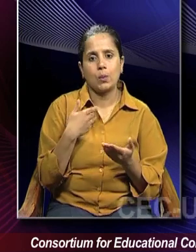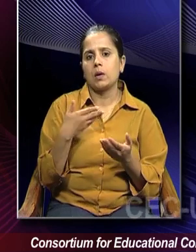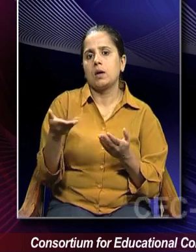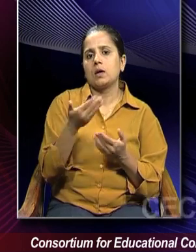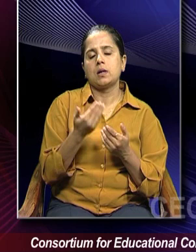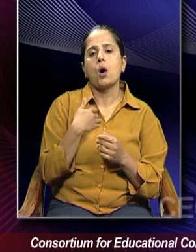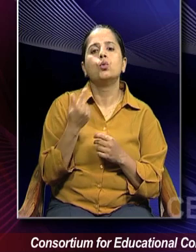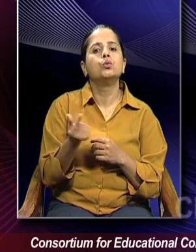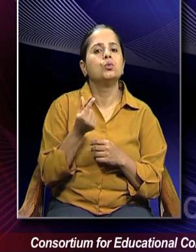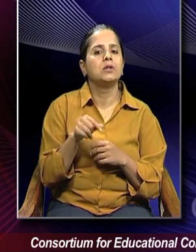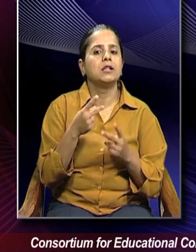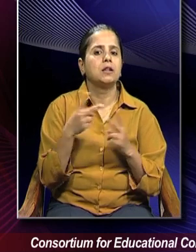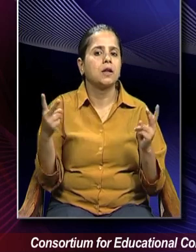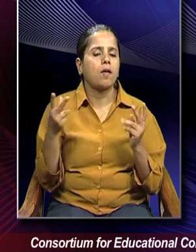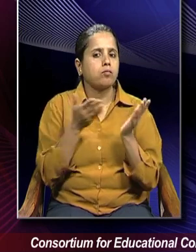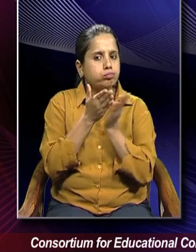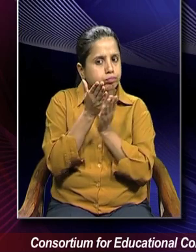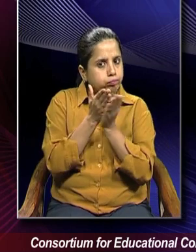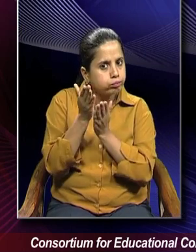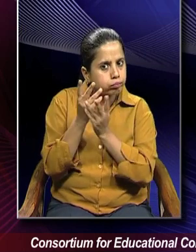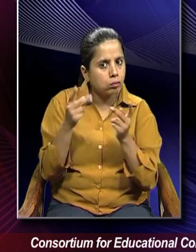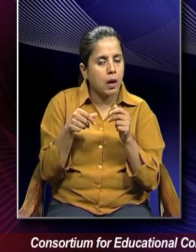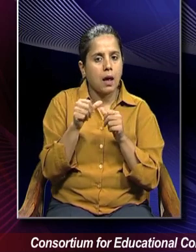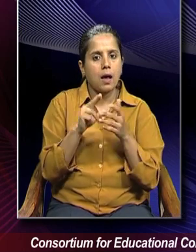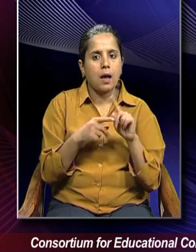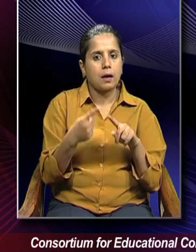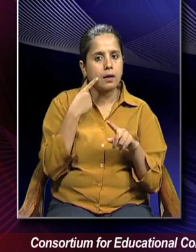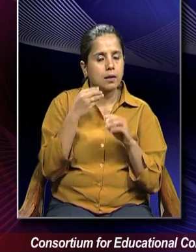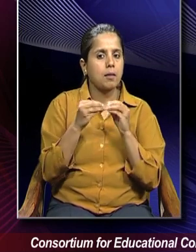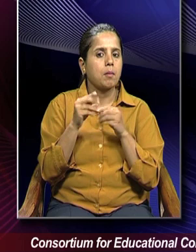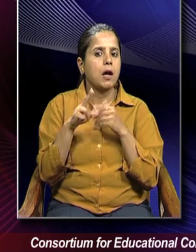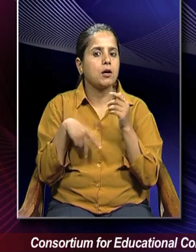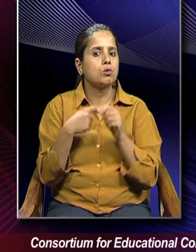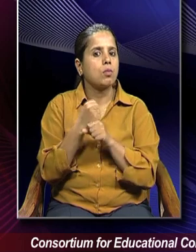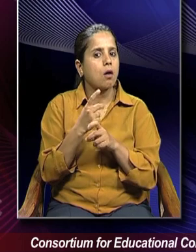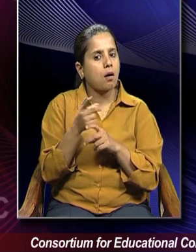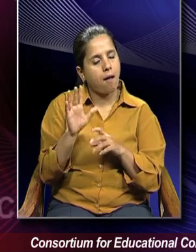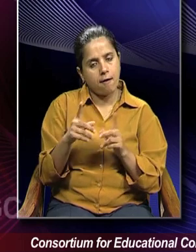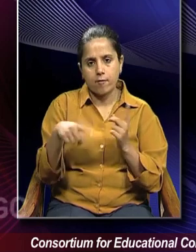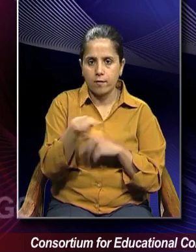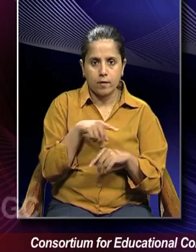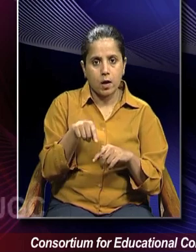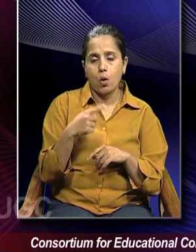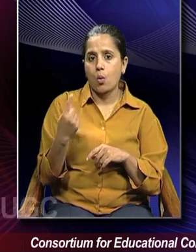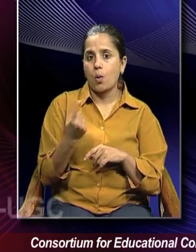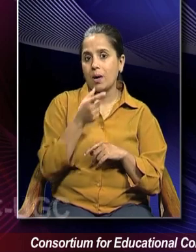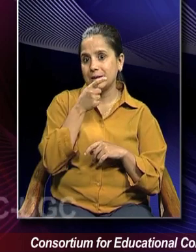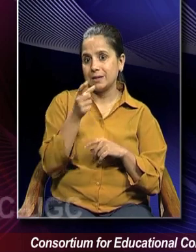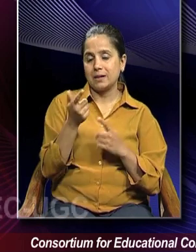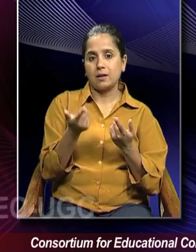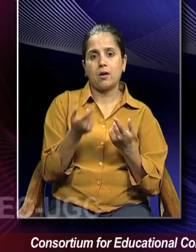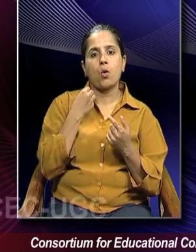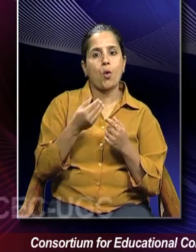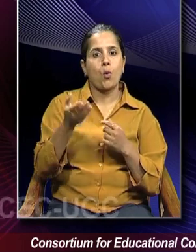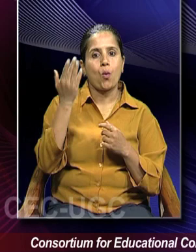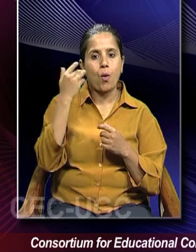making use of different techniques, and anti benchmarking is one of them. It is not just a case of putting old wine in